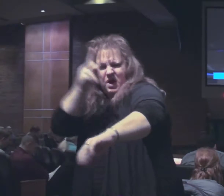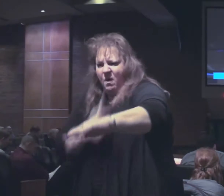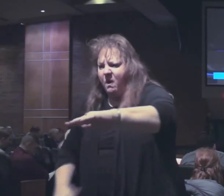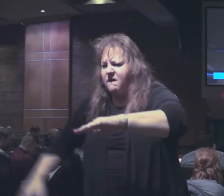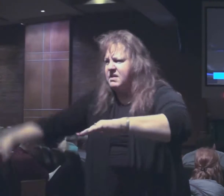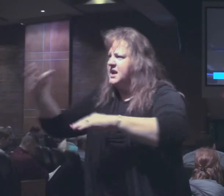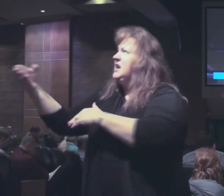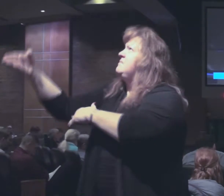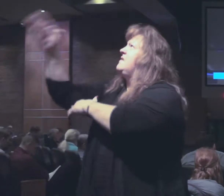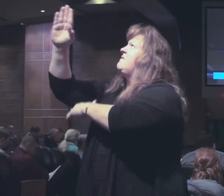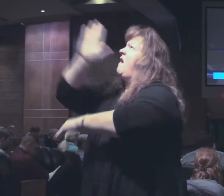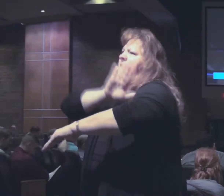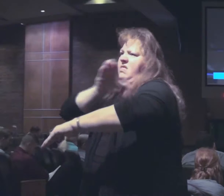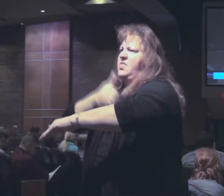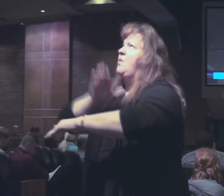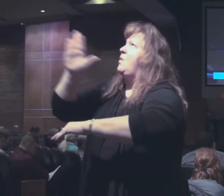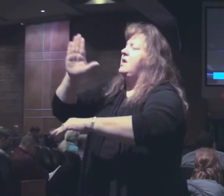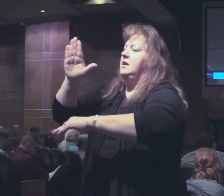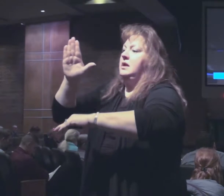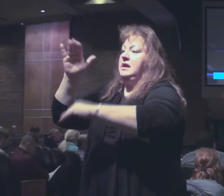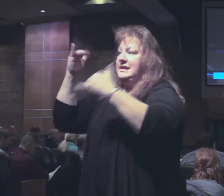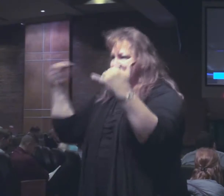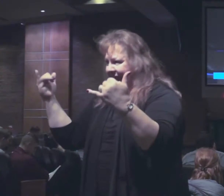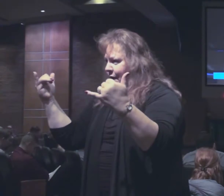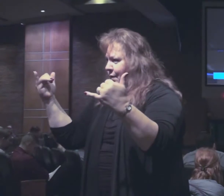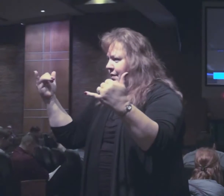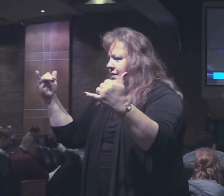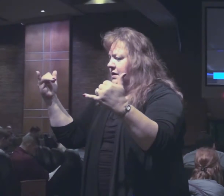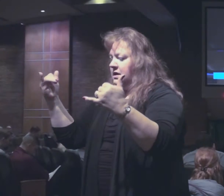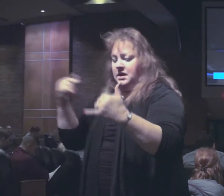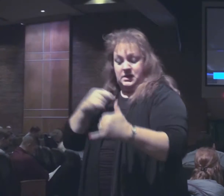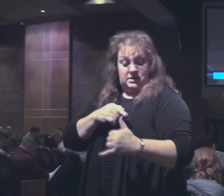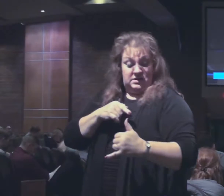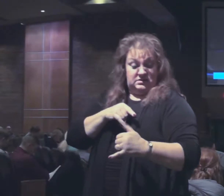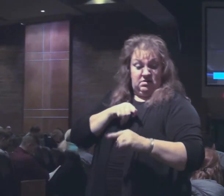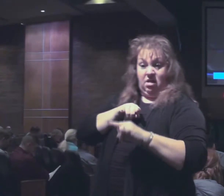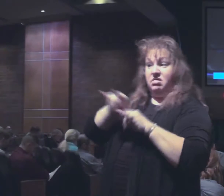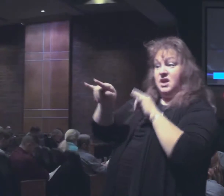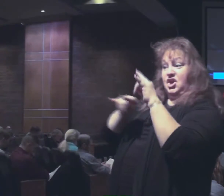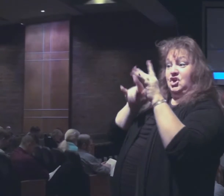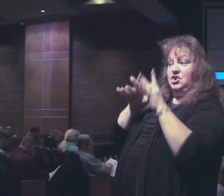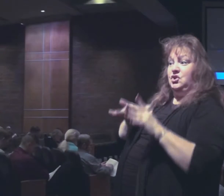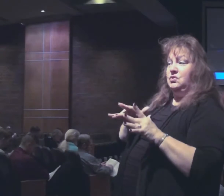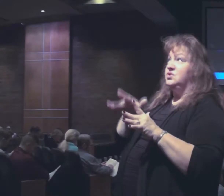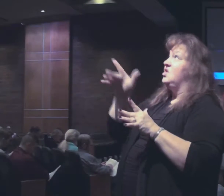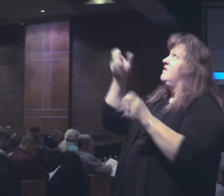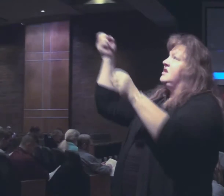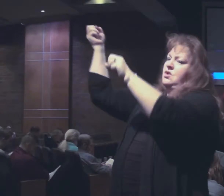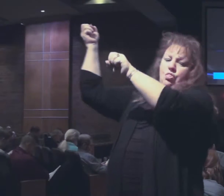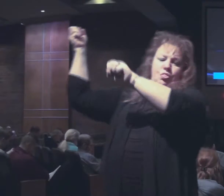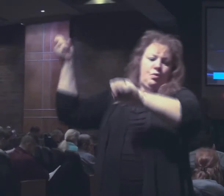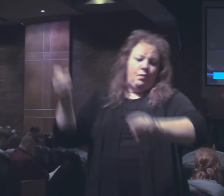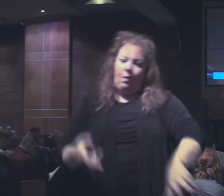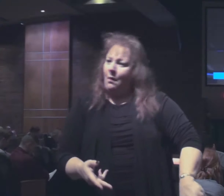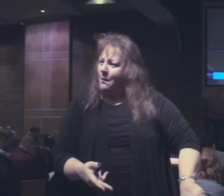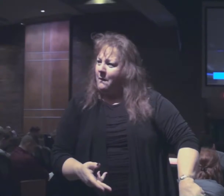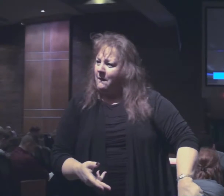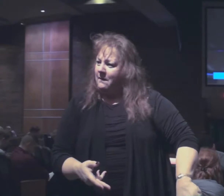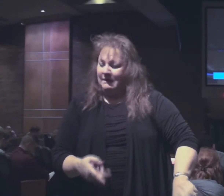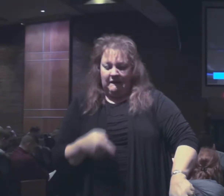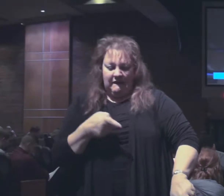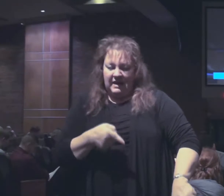our God, the authority of his Christ have come. For the accuser of our brethren has been thrown down. He